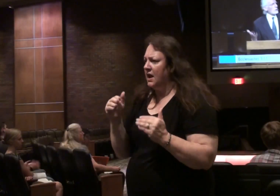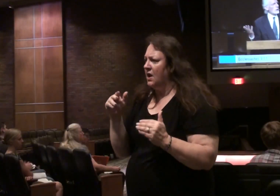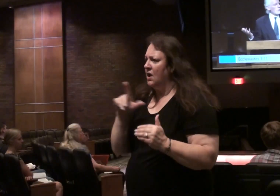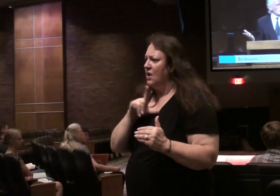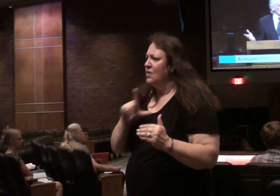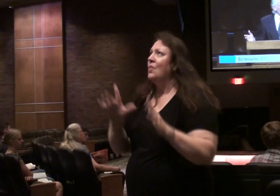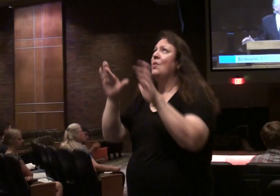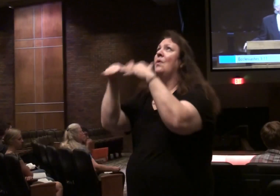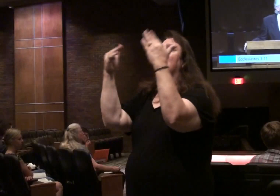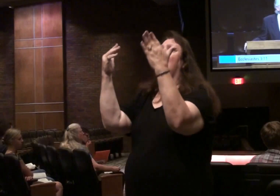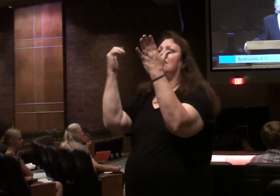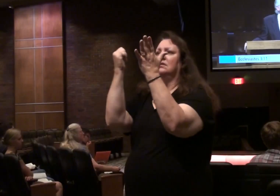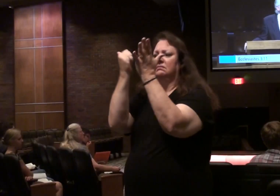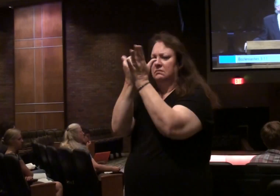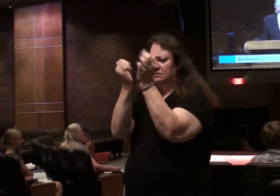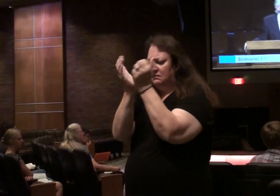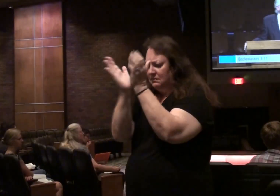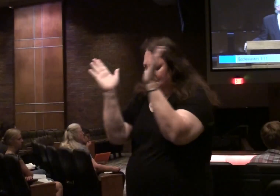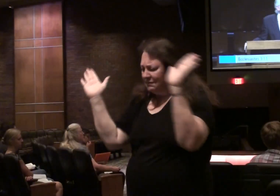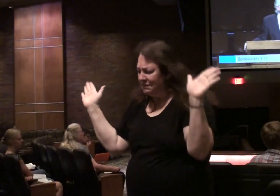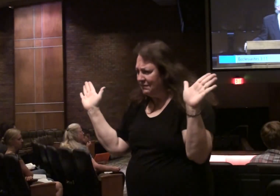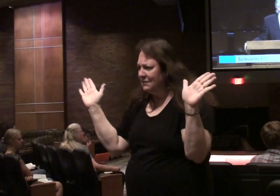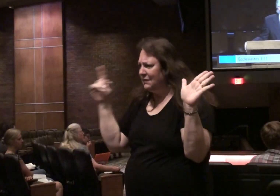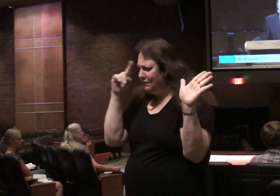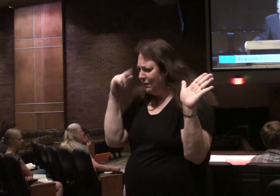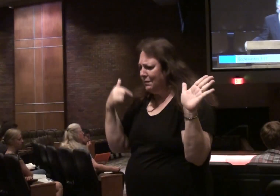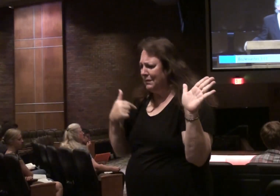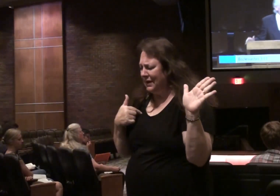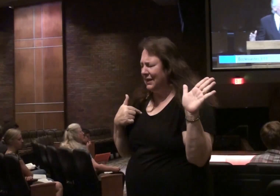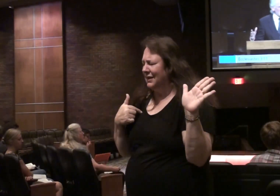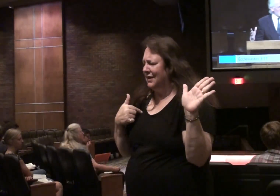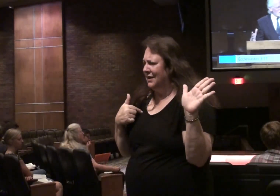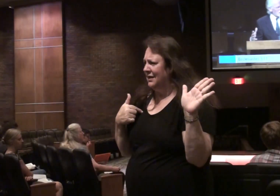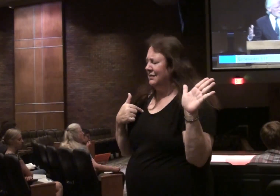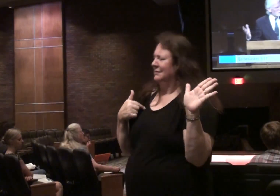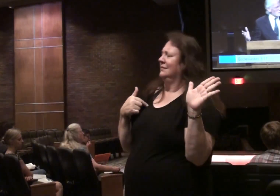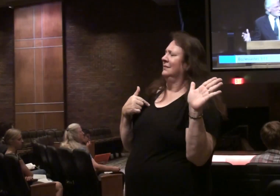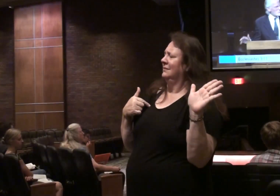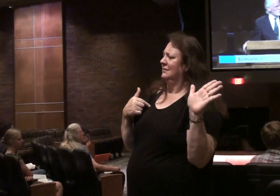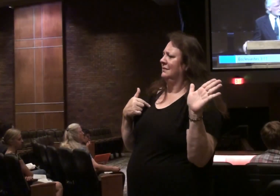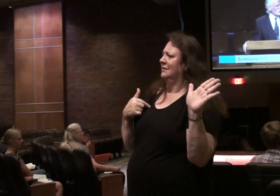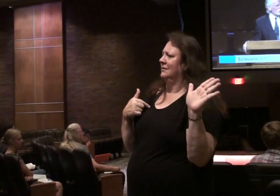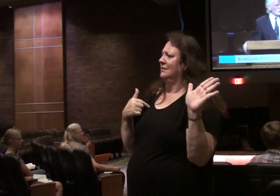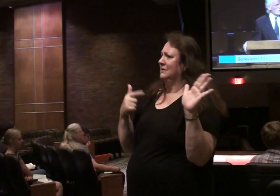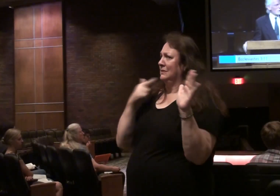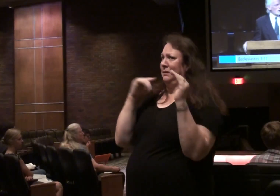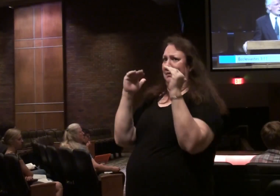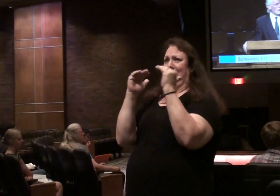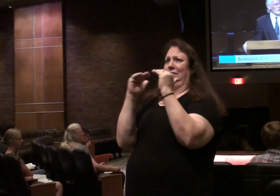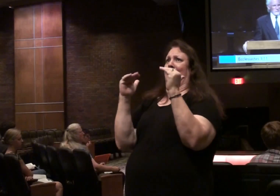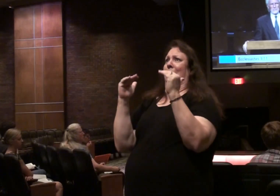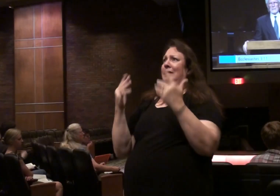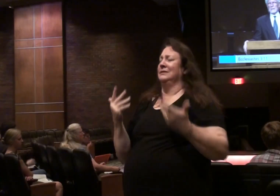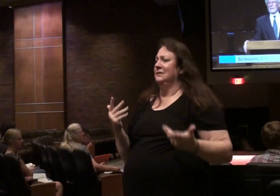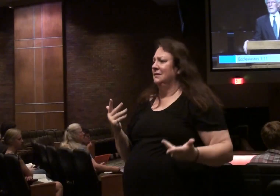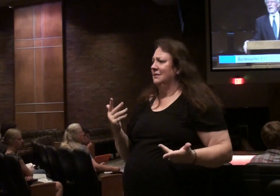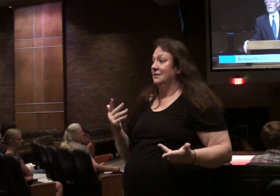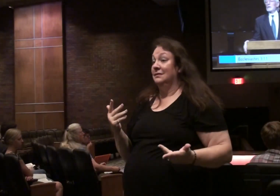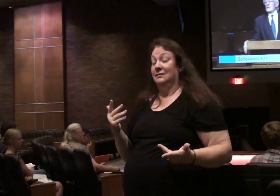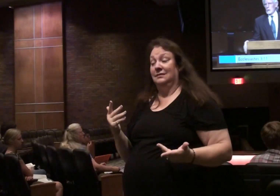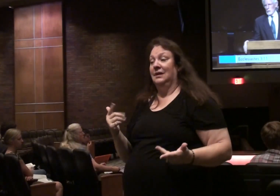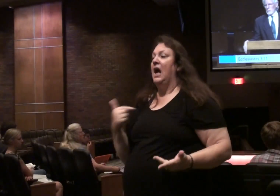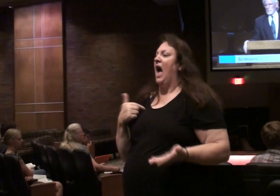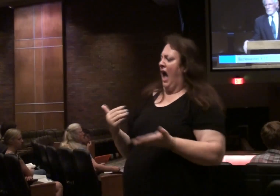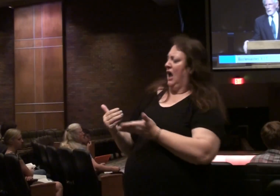Lord of glory would get crucified. They would talk about So, well,